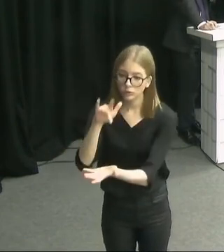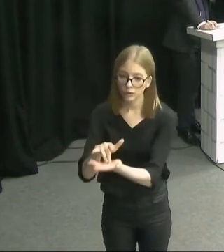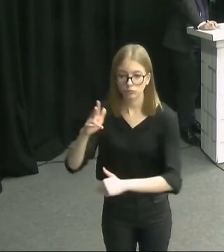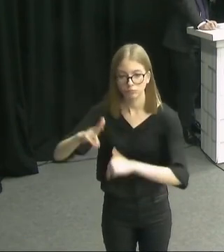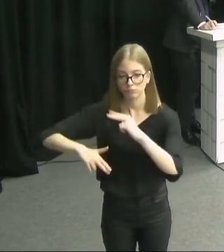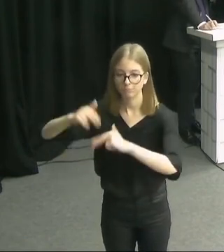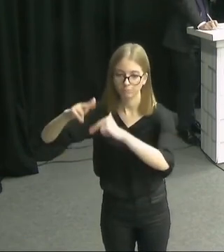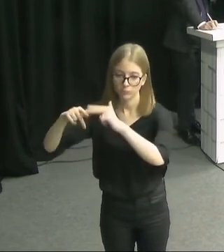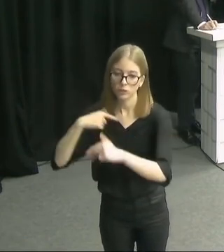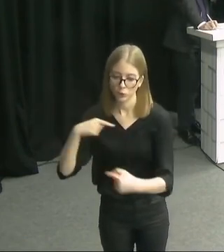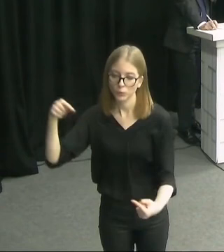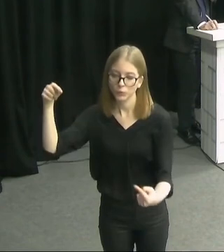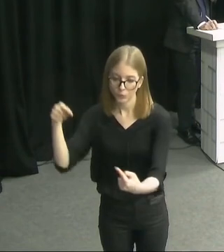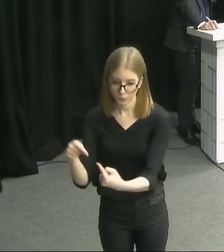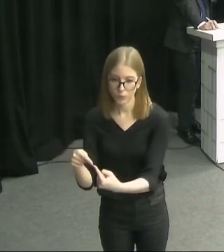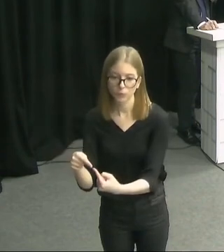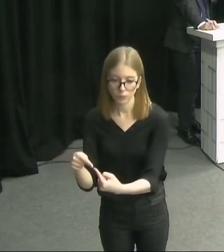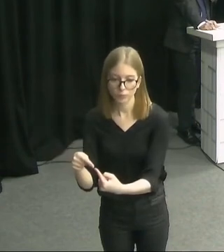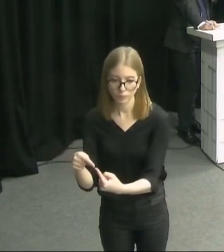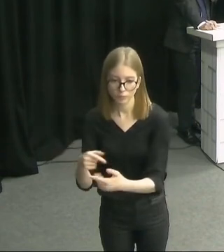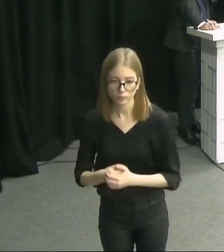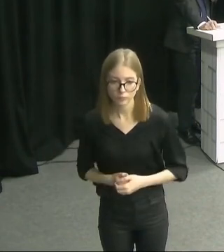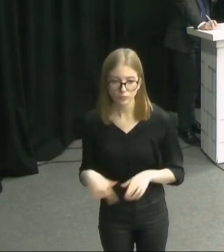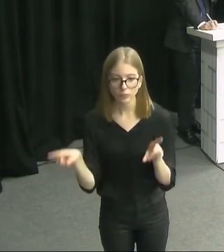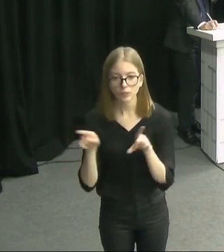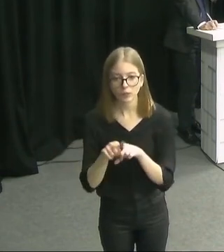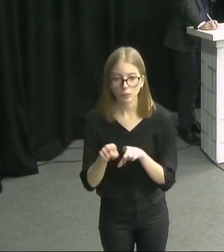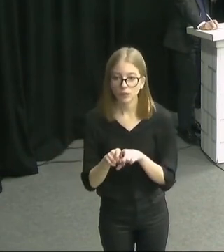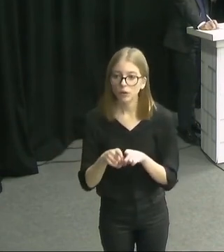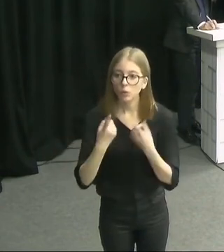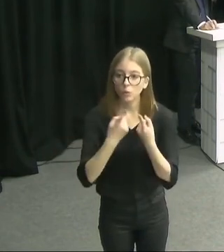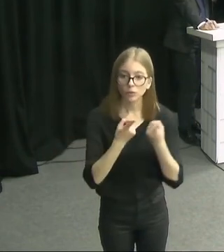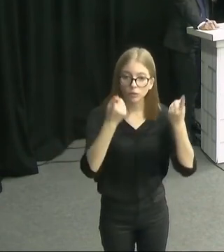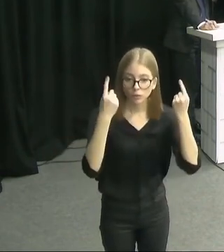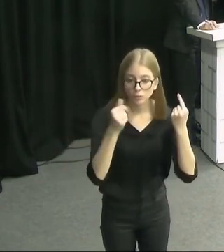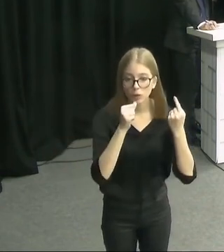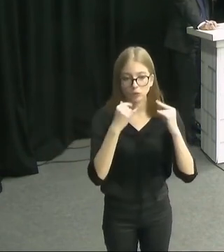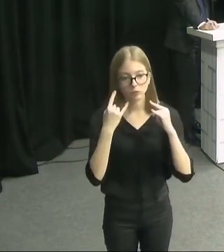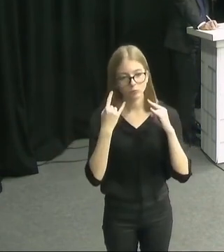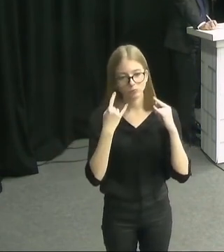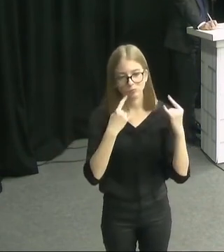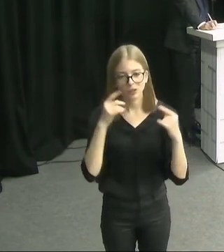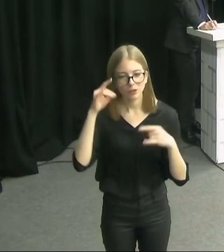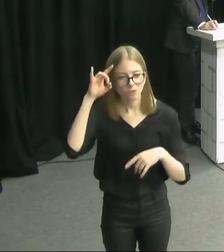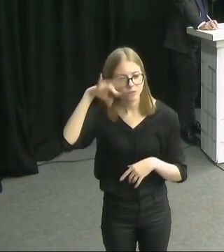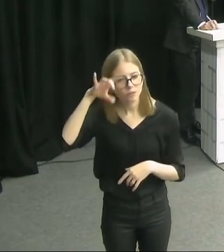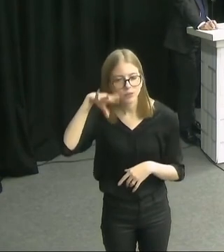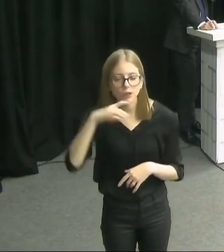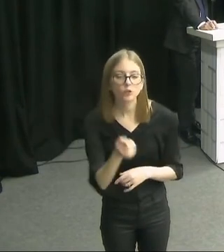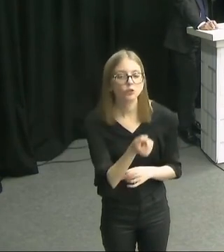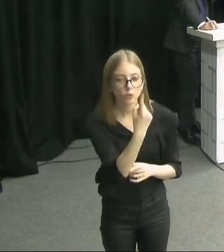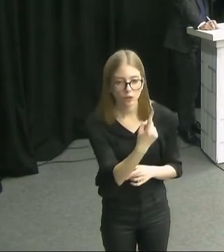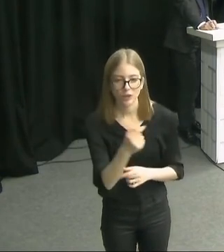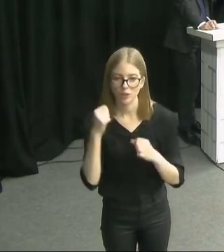again, I support the construction of the Sports and Leisure Center. Another important aspect is not